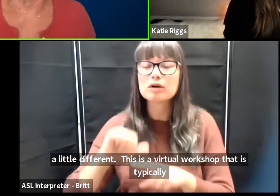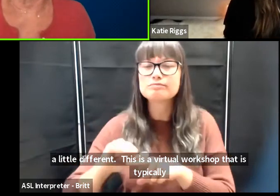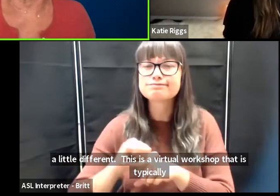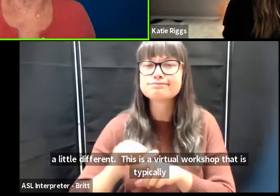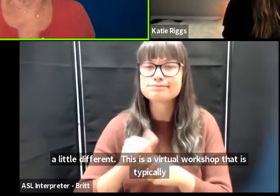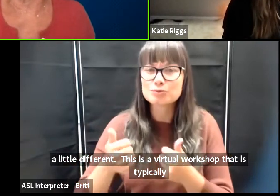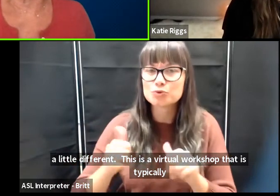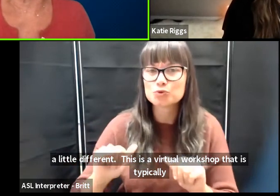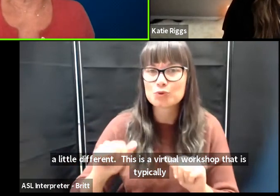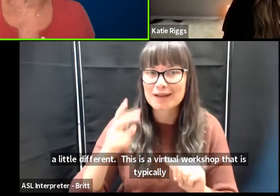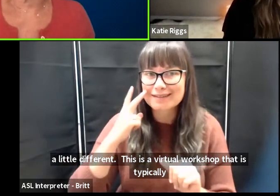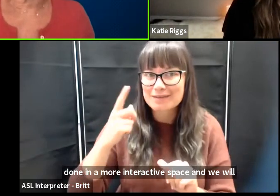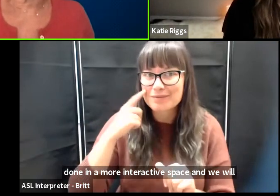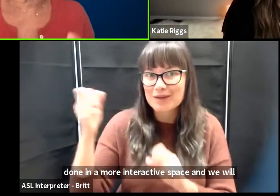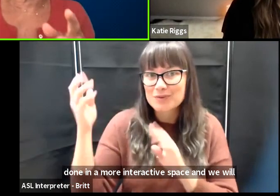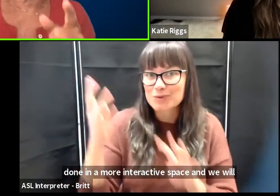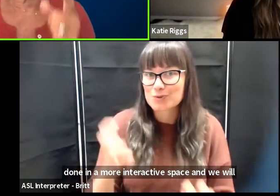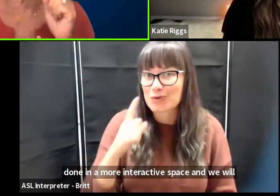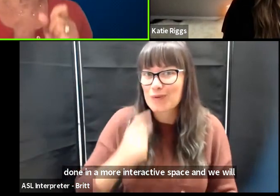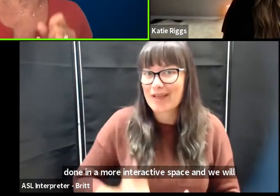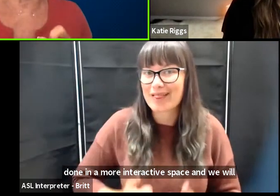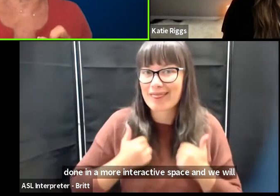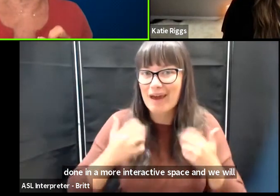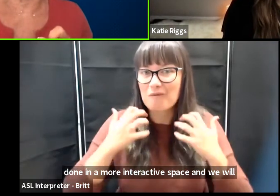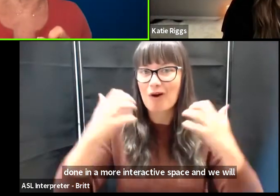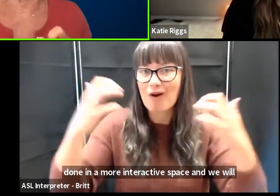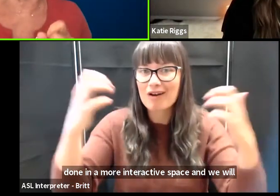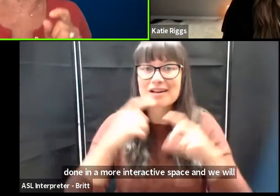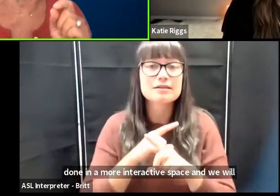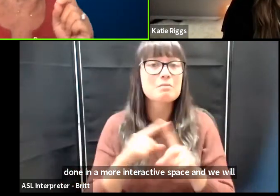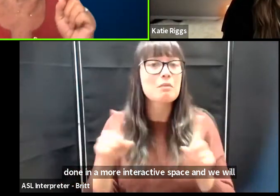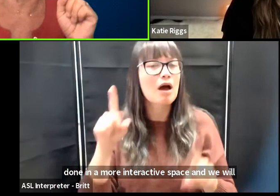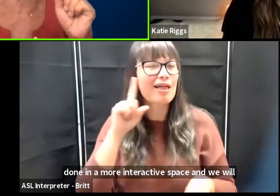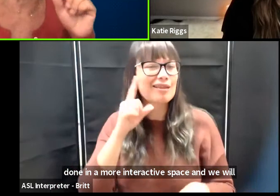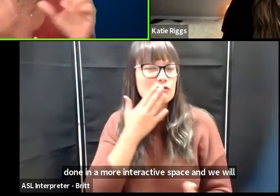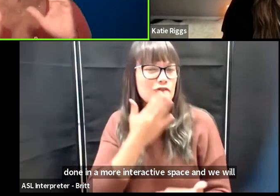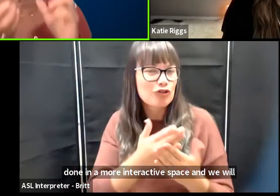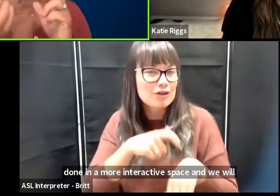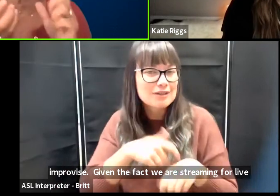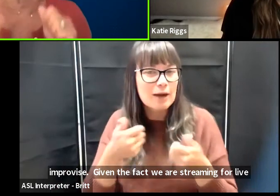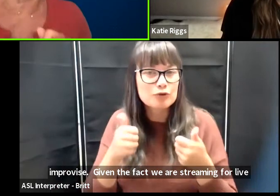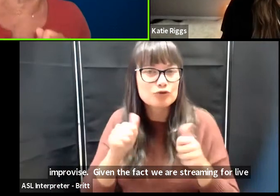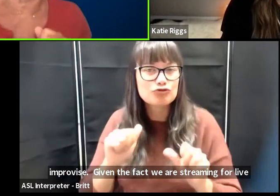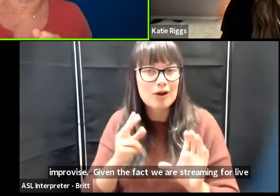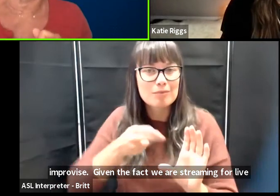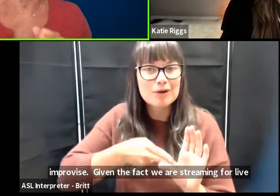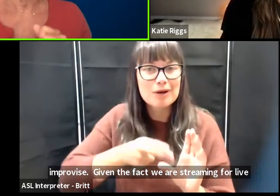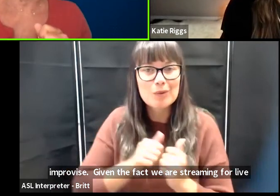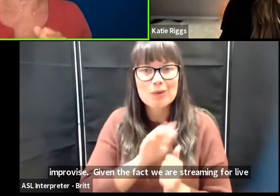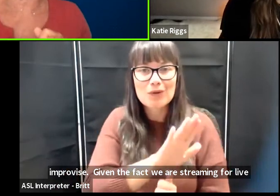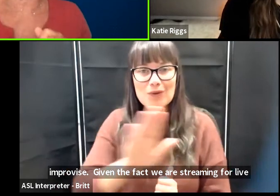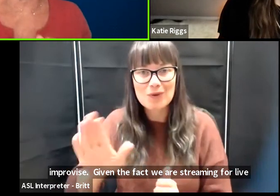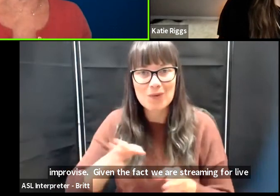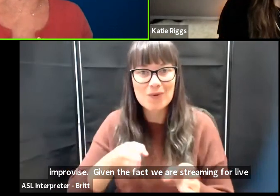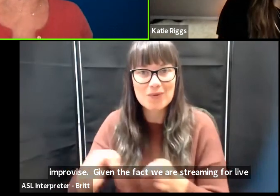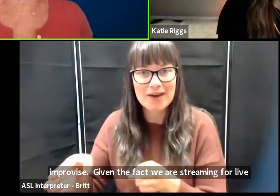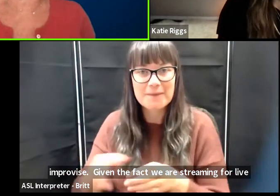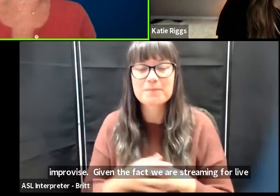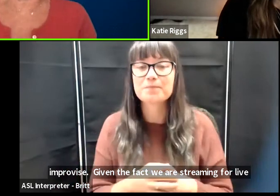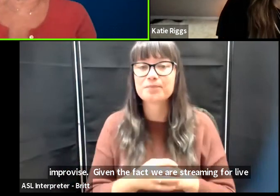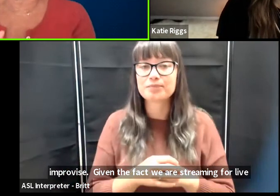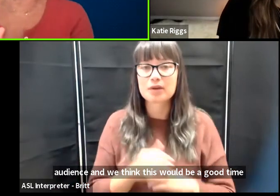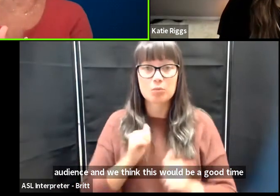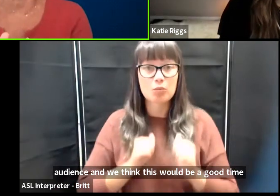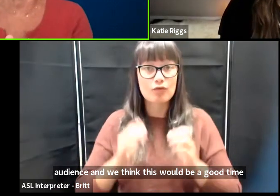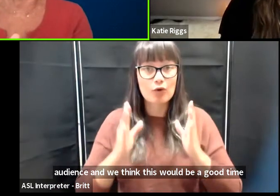given the fact that we're streaming for live audience, but we think that this will be a good time for you to try to participate in your own way. Now, as a performer,